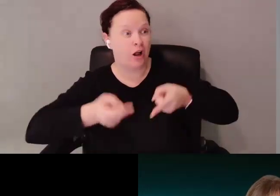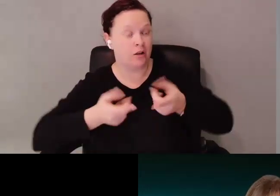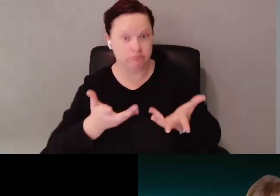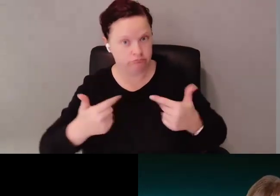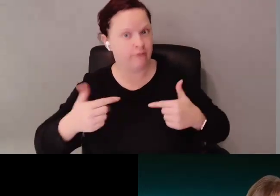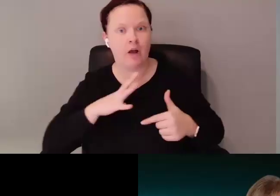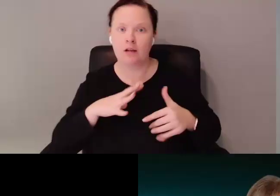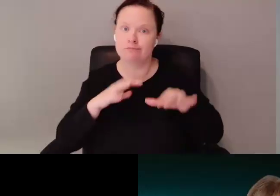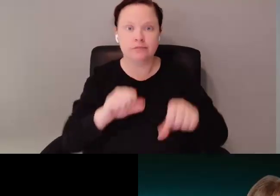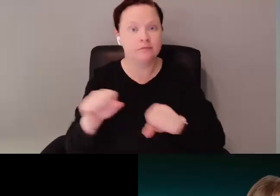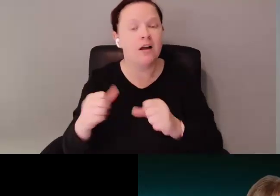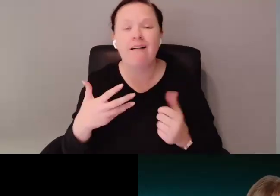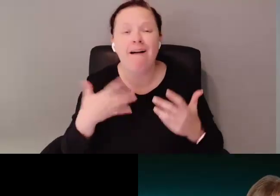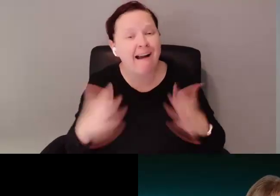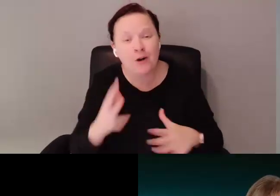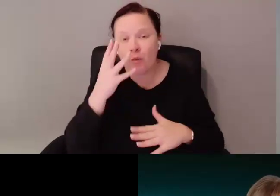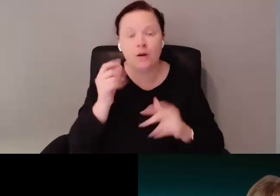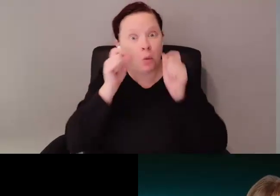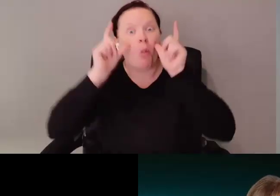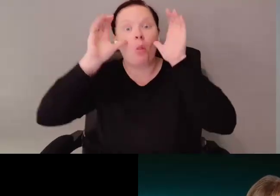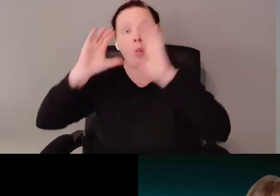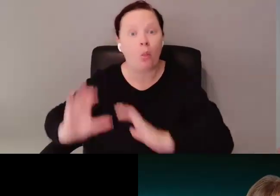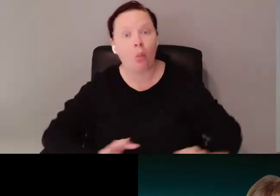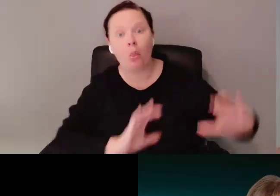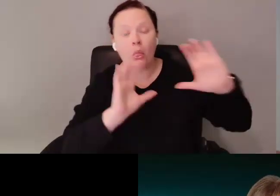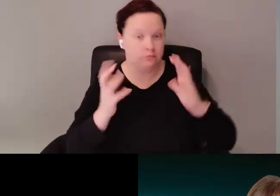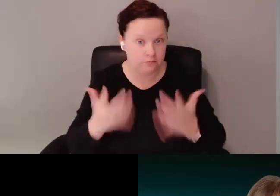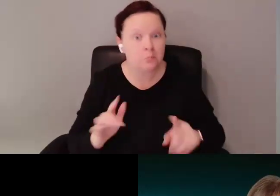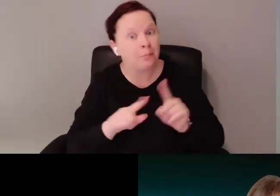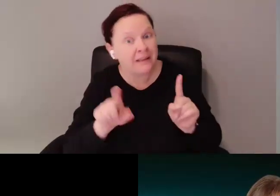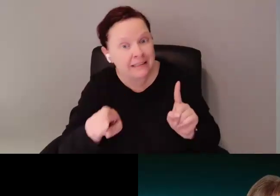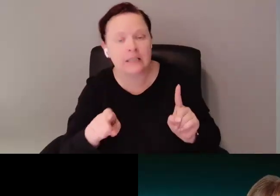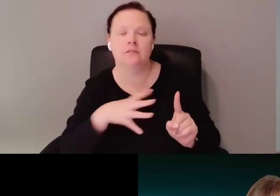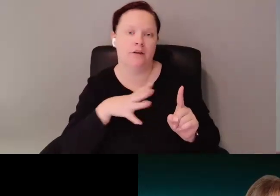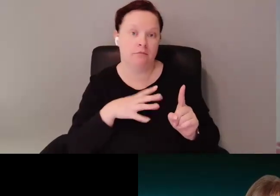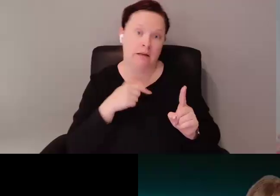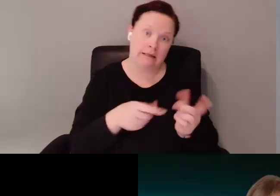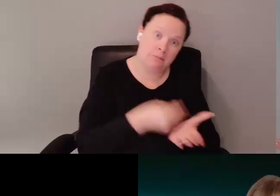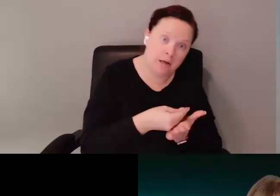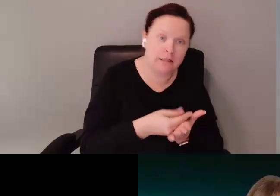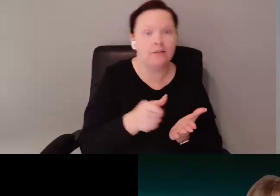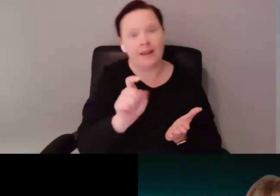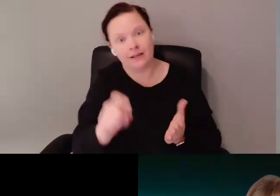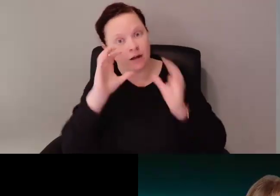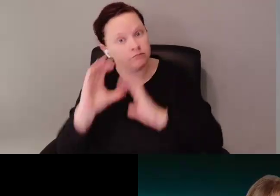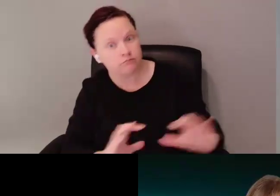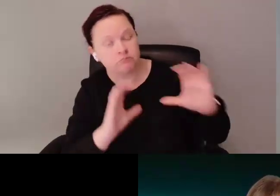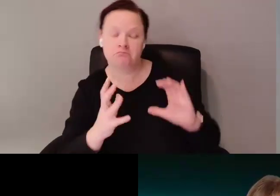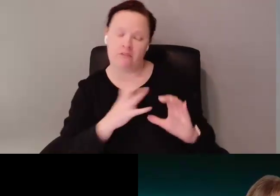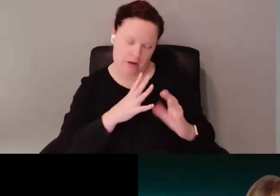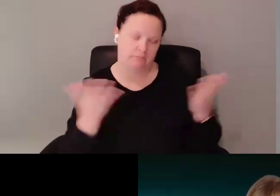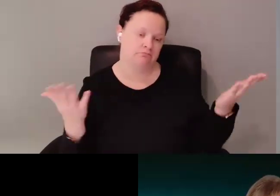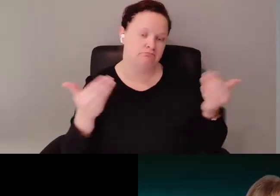Even though I didn't enjoy staying up all night, that's what they needed. I needed money, so that's what I did.